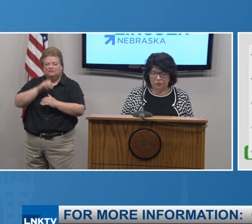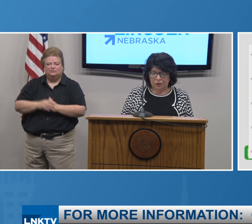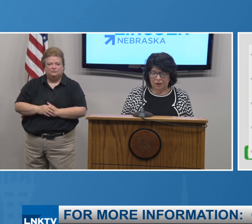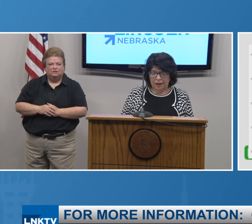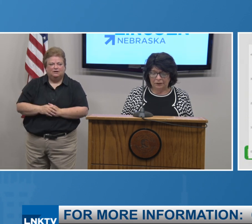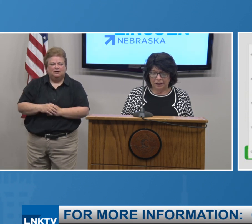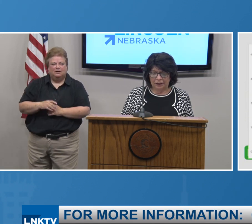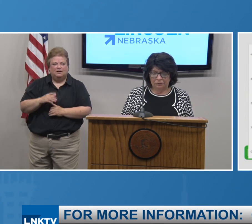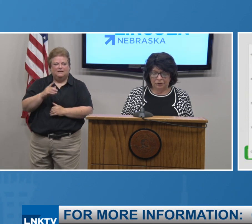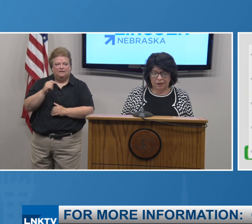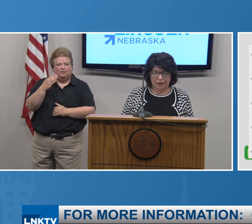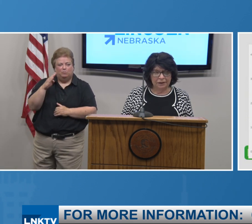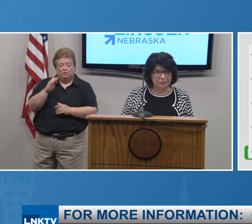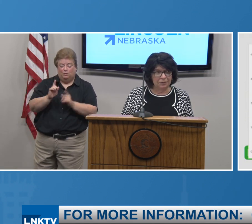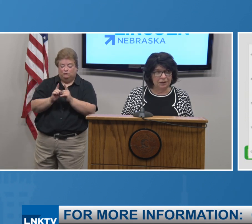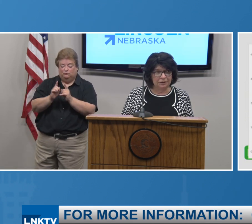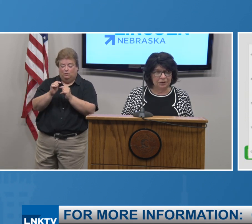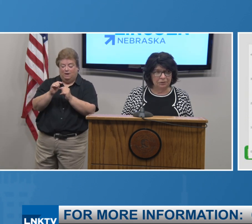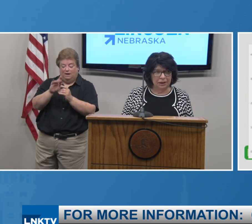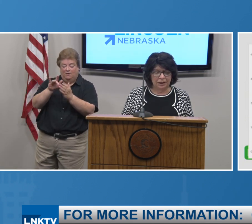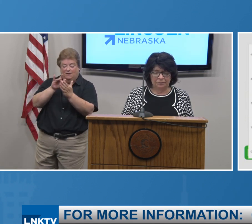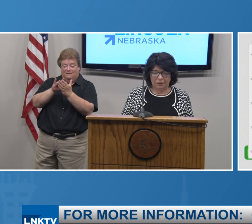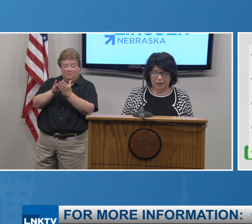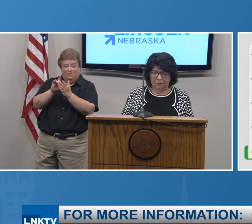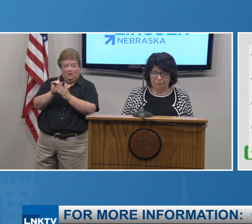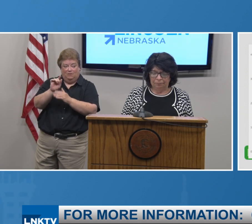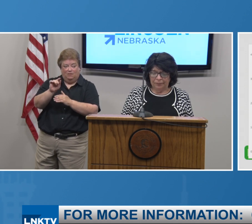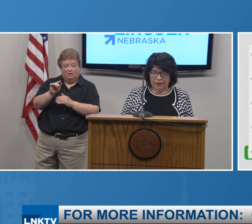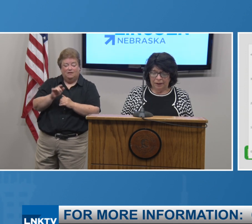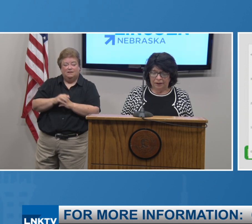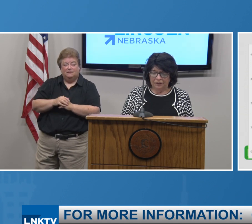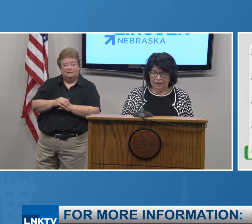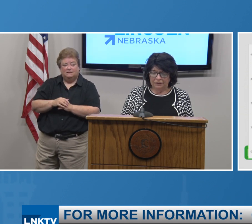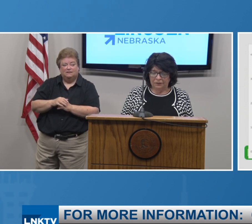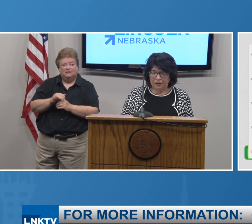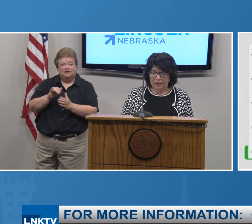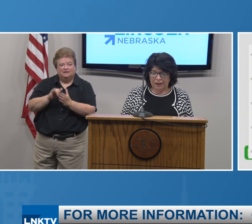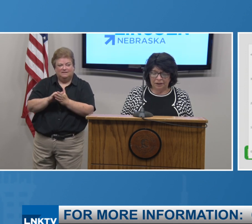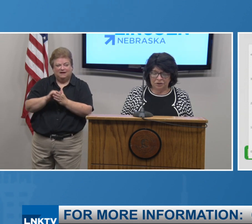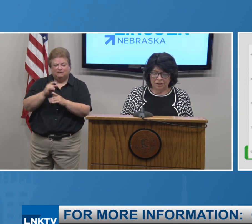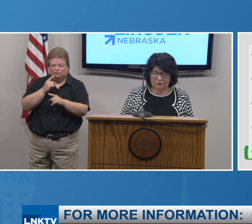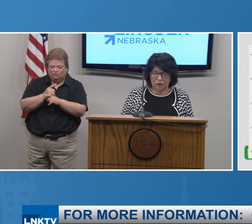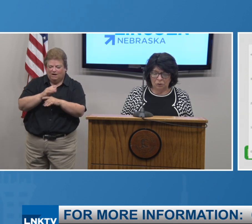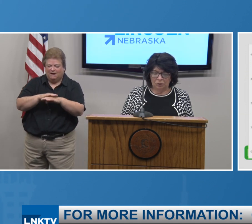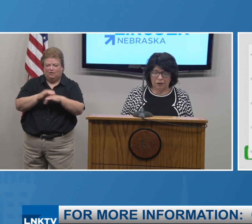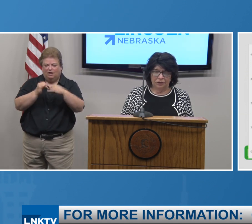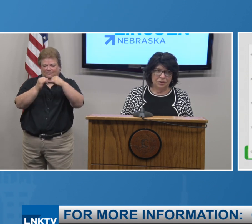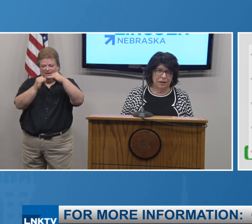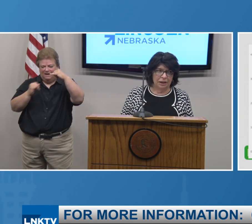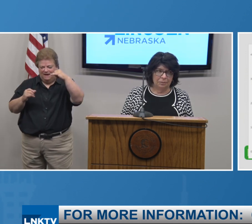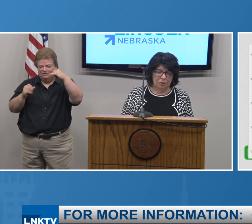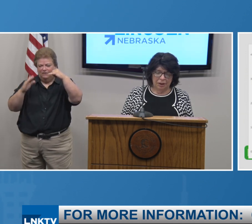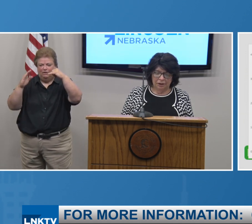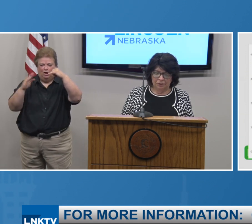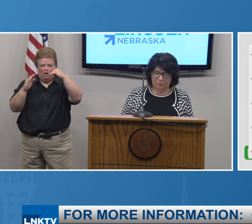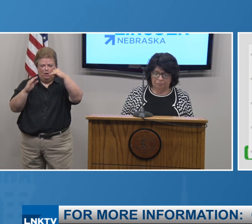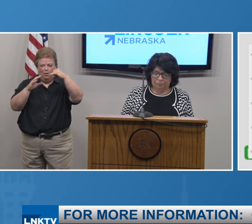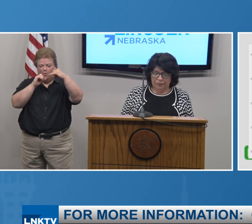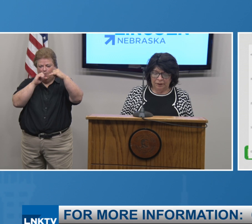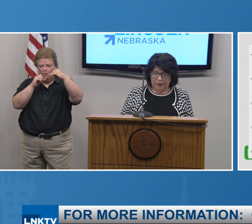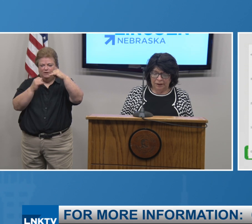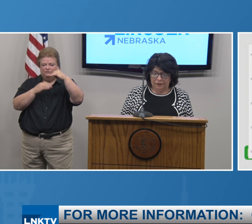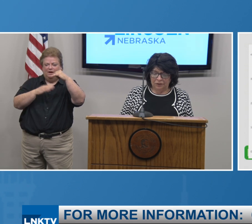the blue square outlined in red at the middle of the gradient map. It is on the very edge of low orange and upper